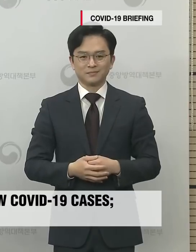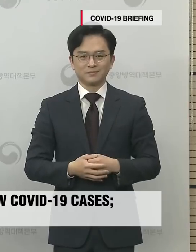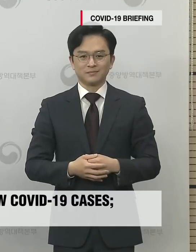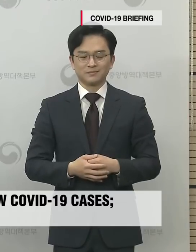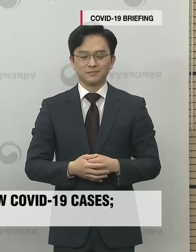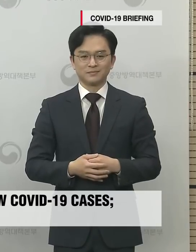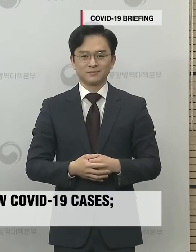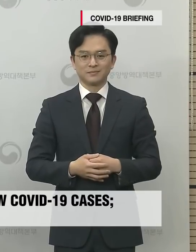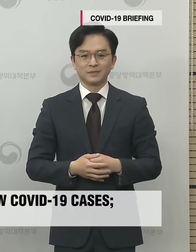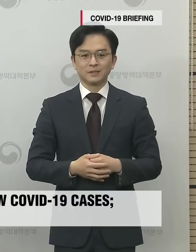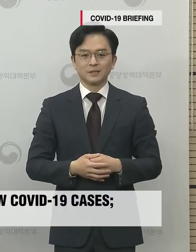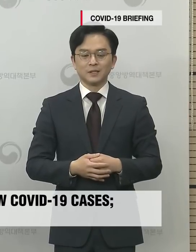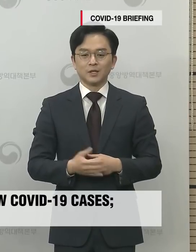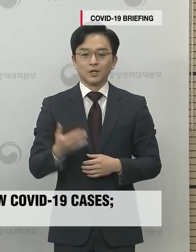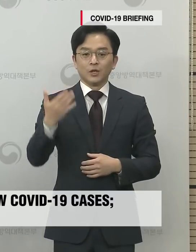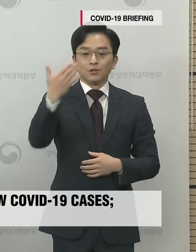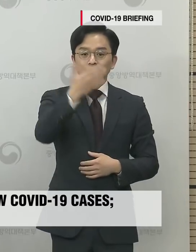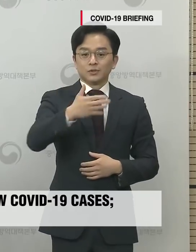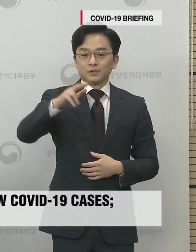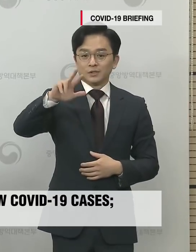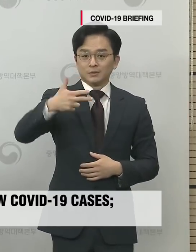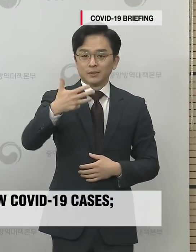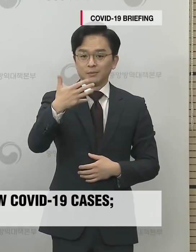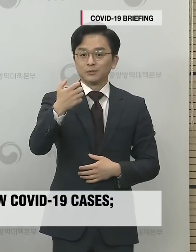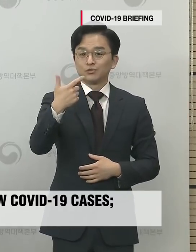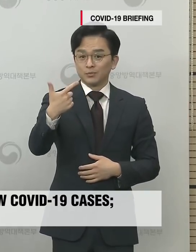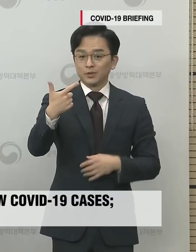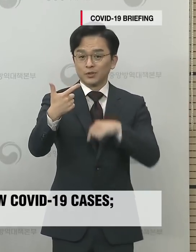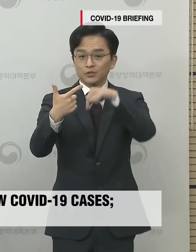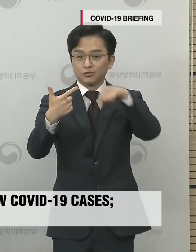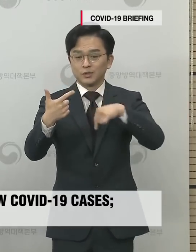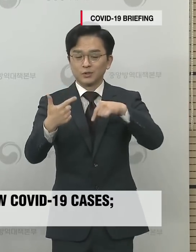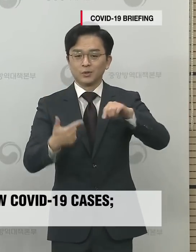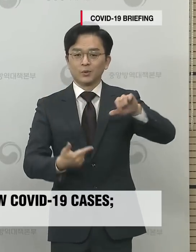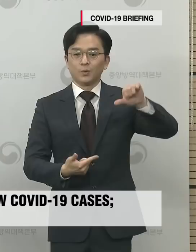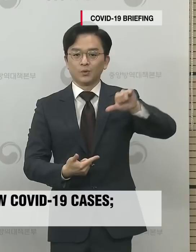Korean nationals returning from abroad. And of the total,